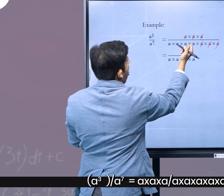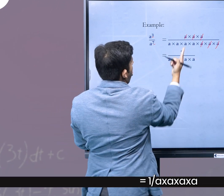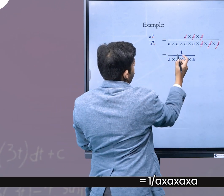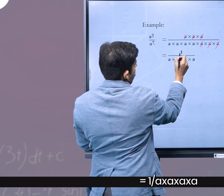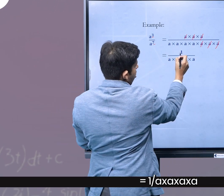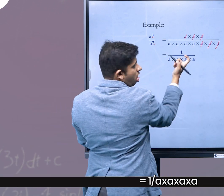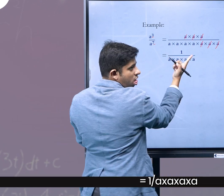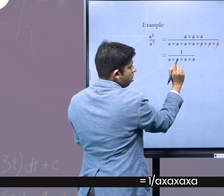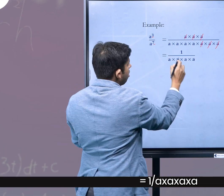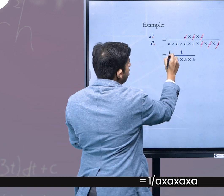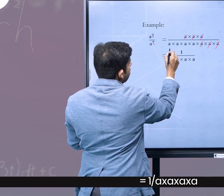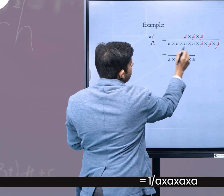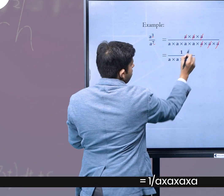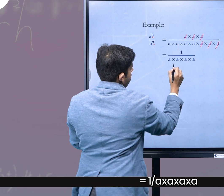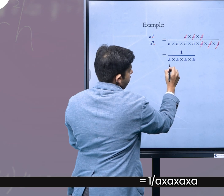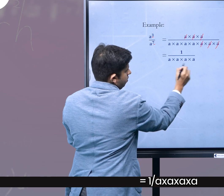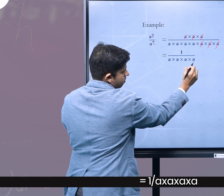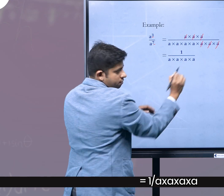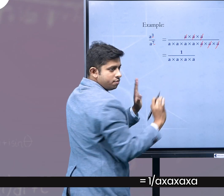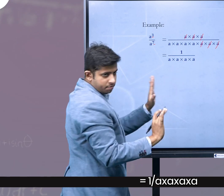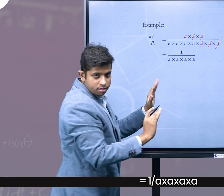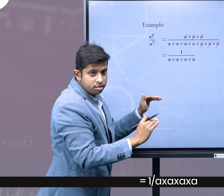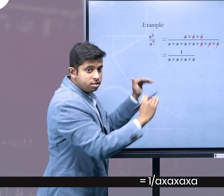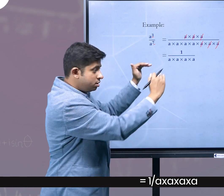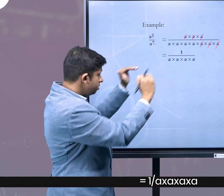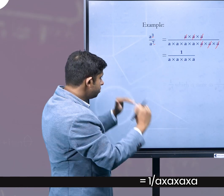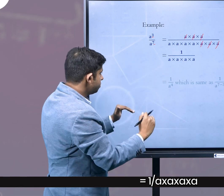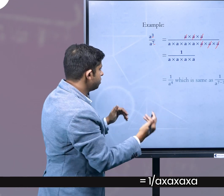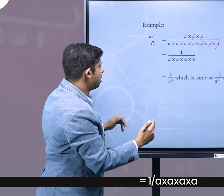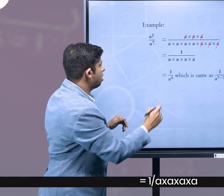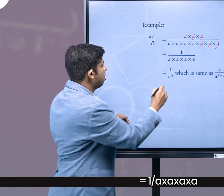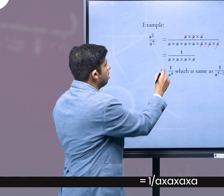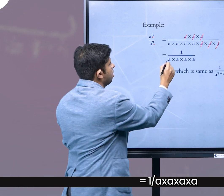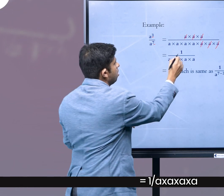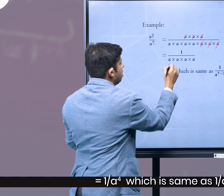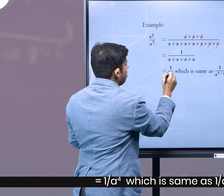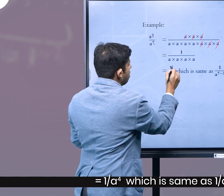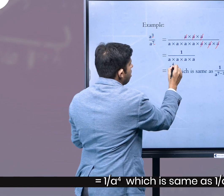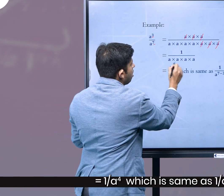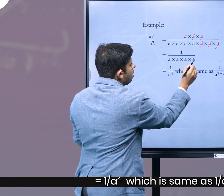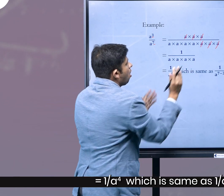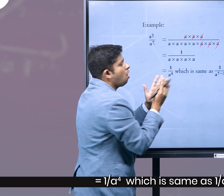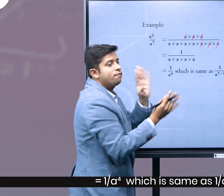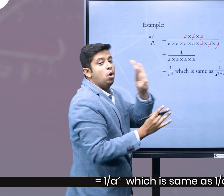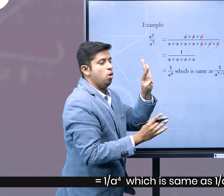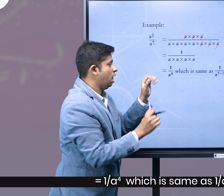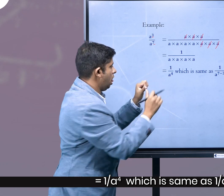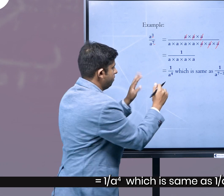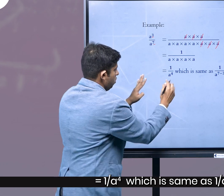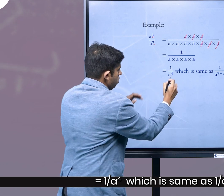Which is equal to 1 by a into a into a into a. Is equal to 1 by a to the power of 4,